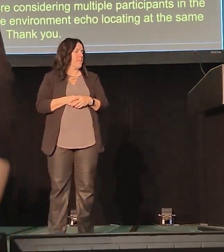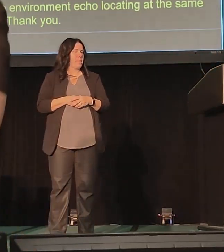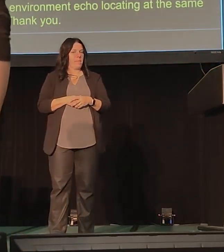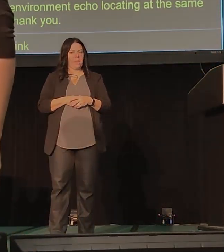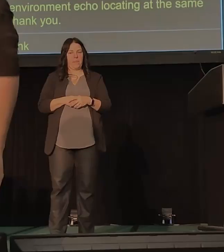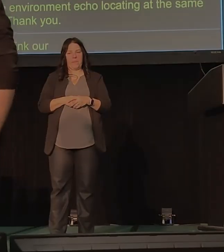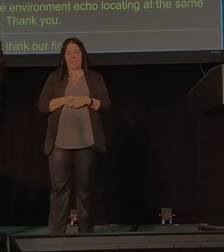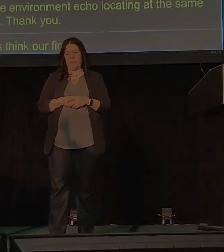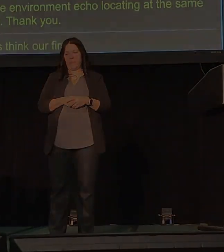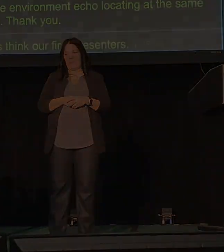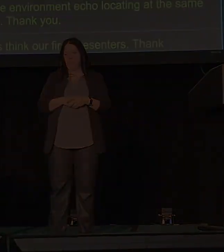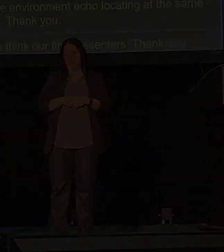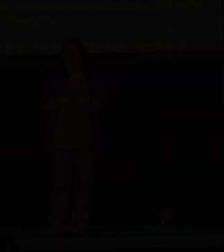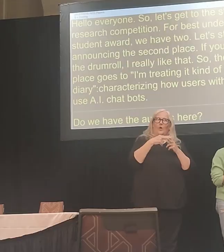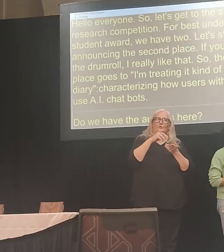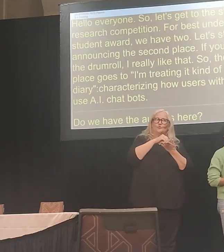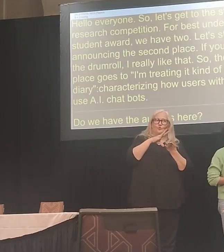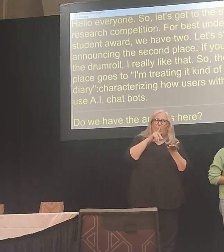Thank you.